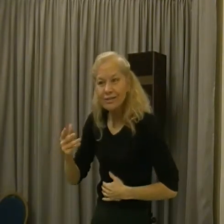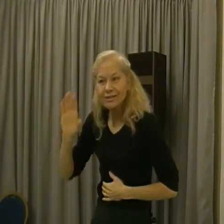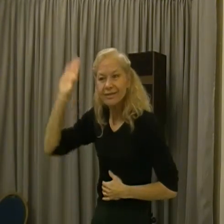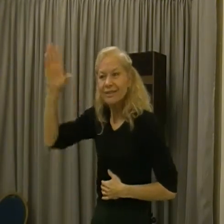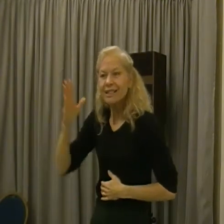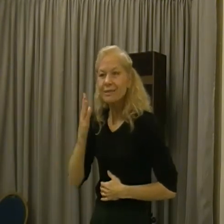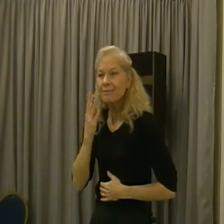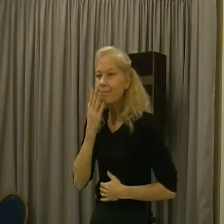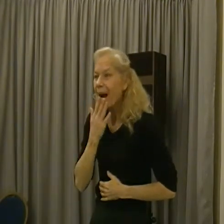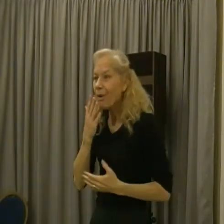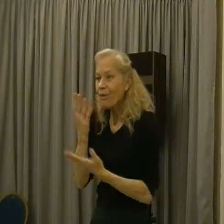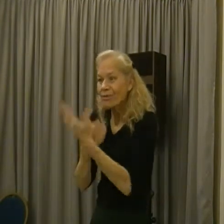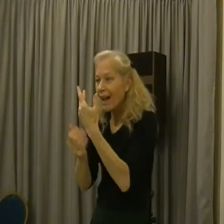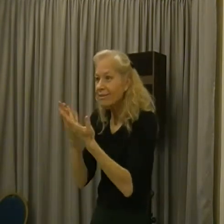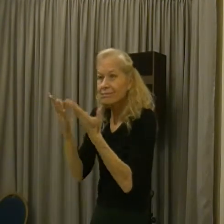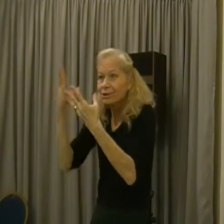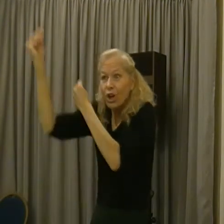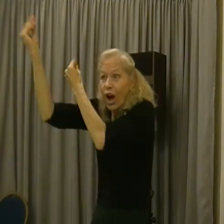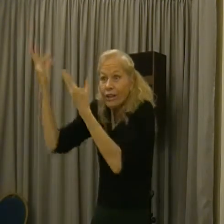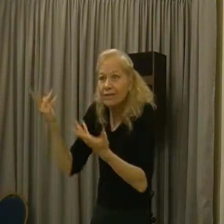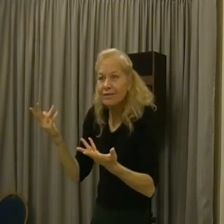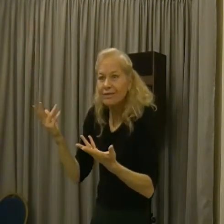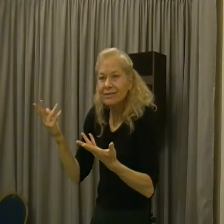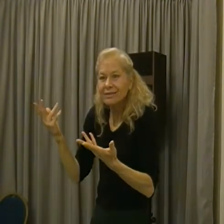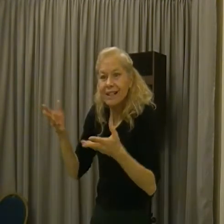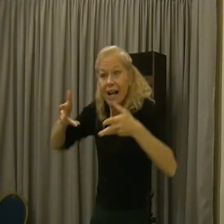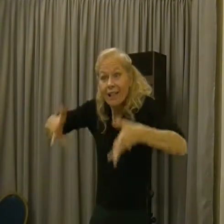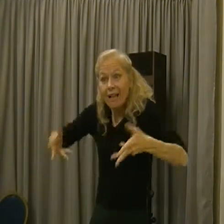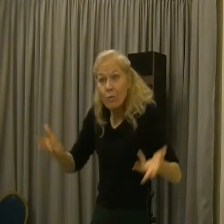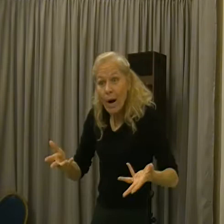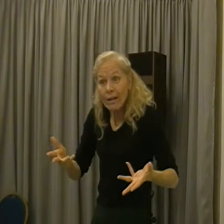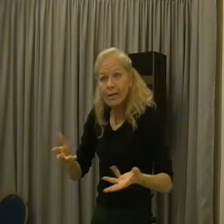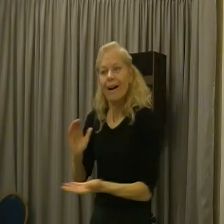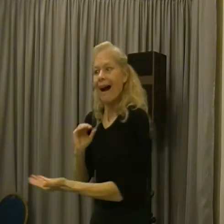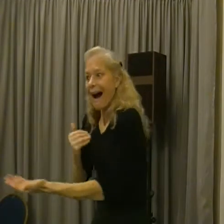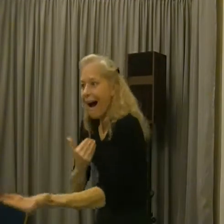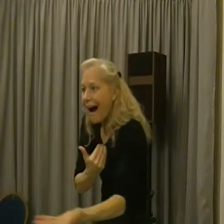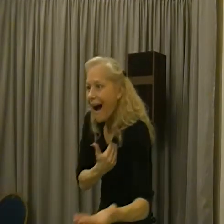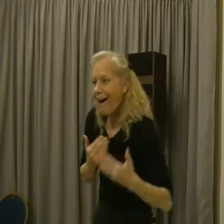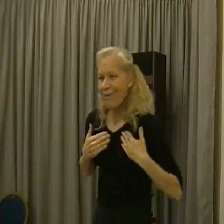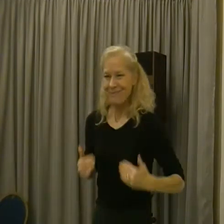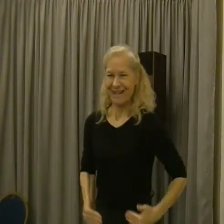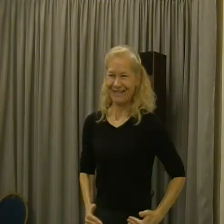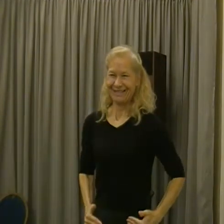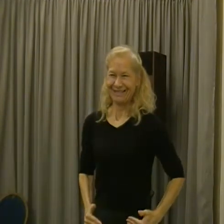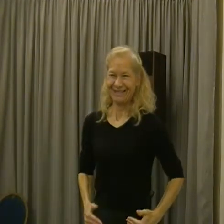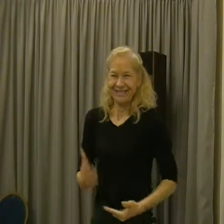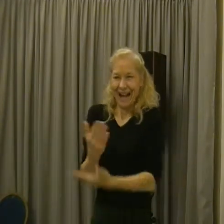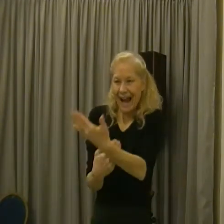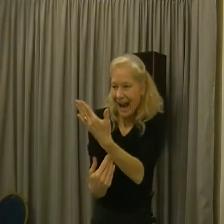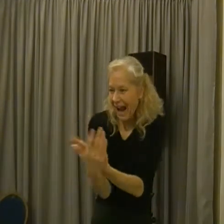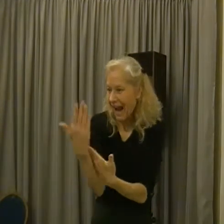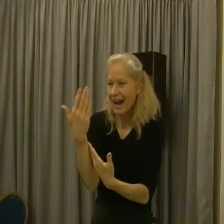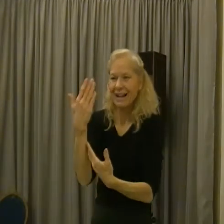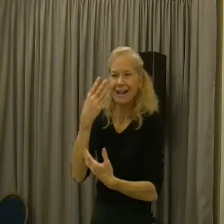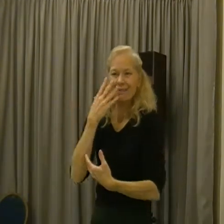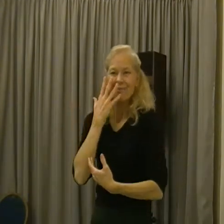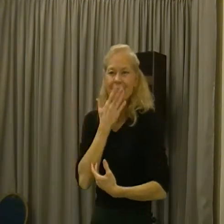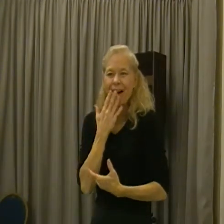Amen. And his Spirit is here. And so Psalm 145 says this in verse 10. "All